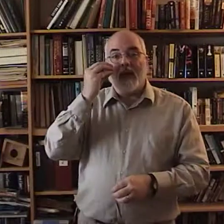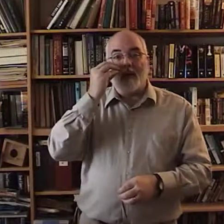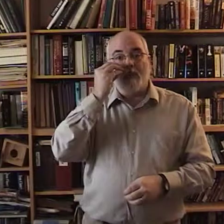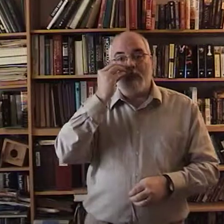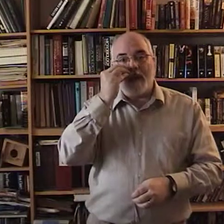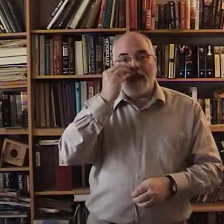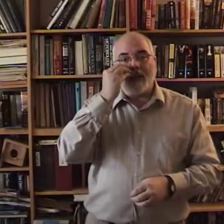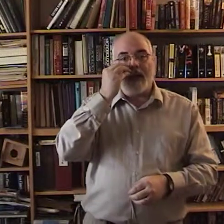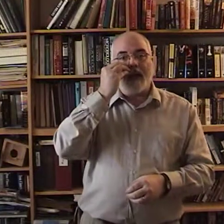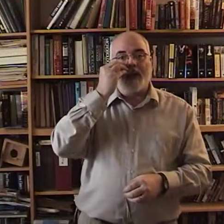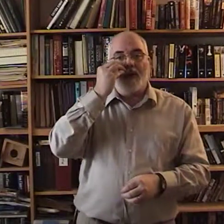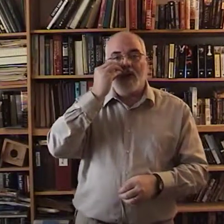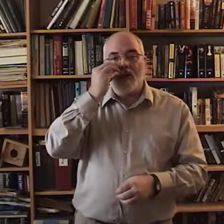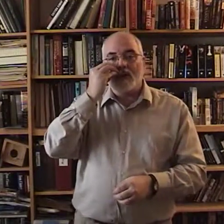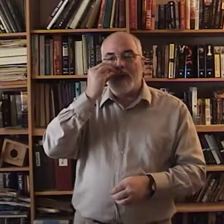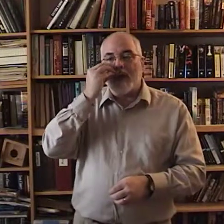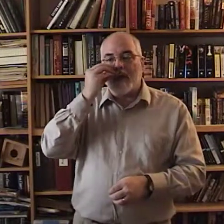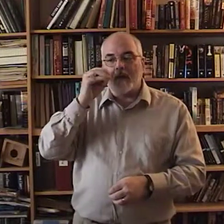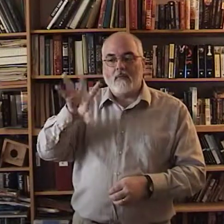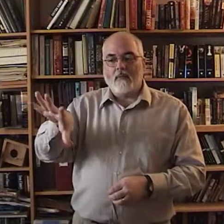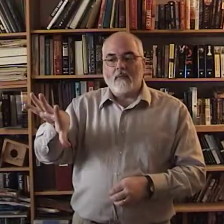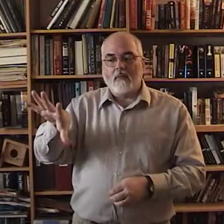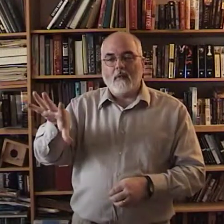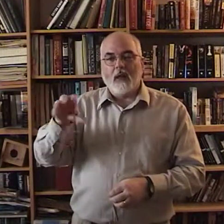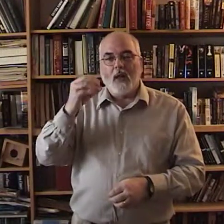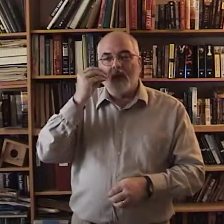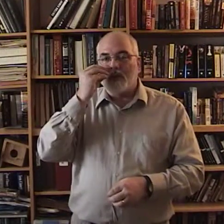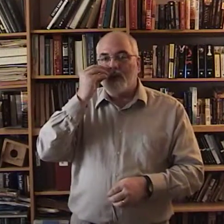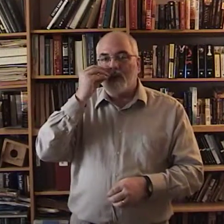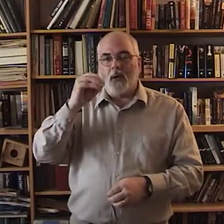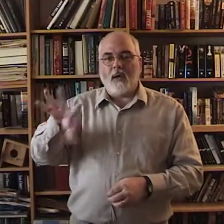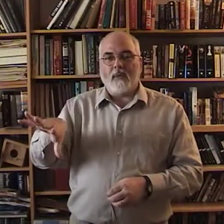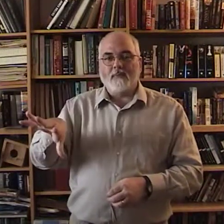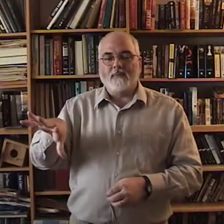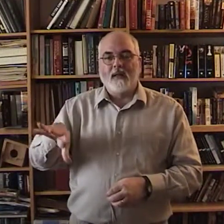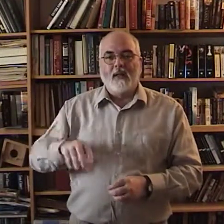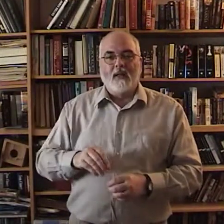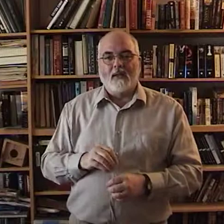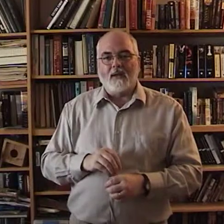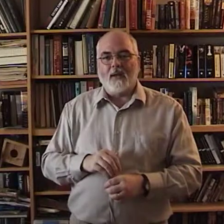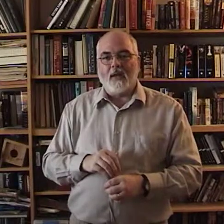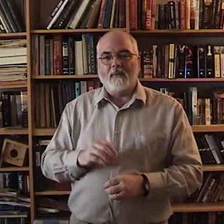kind of put it by the side of your nose and throw it away, okay?